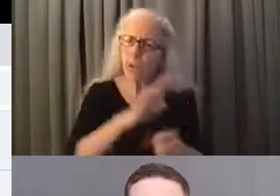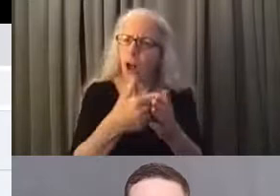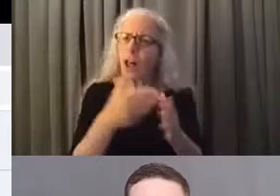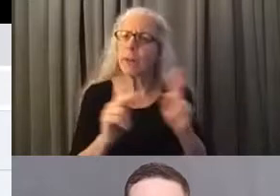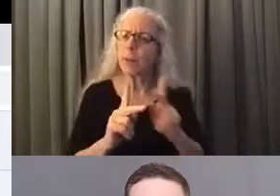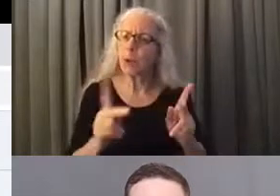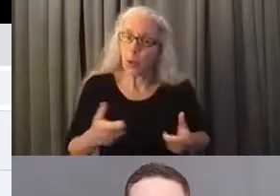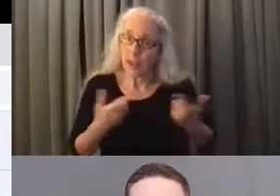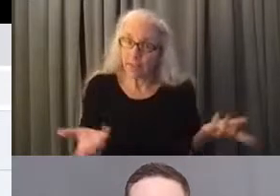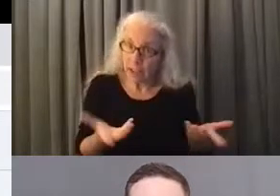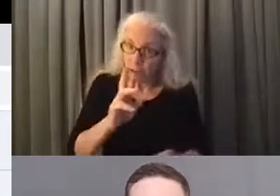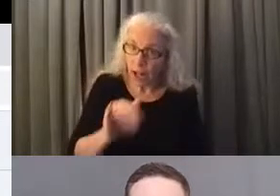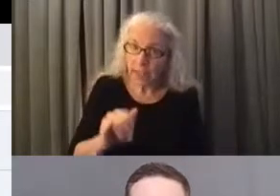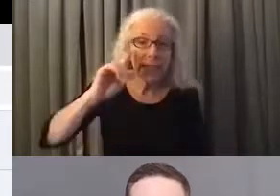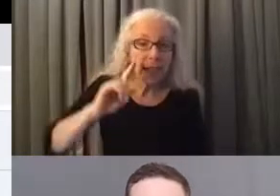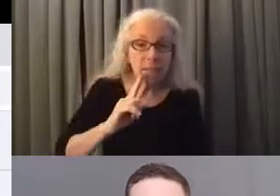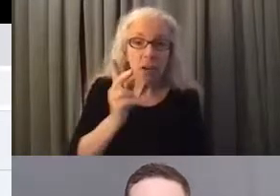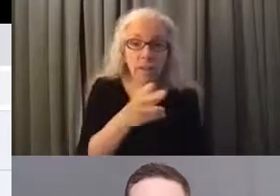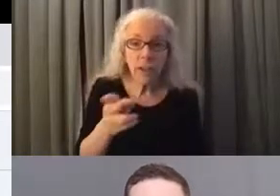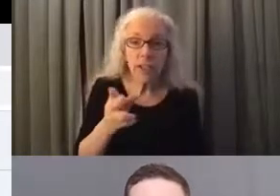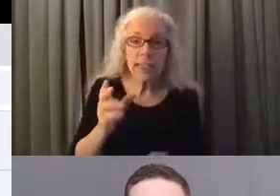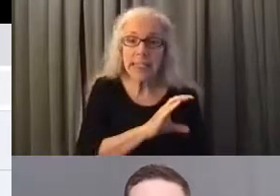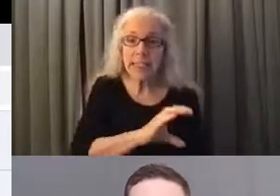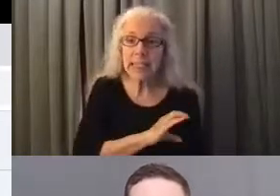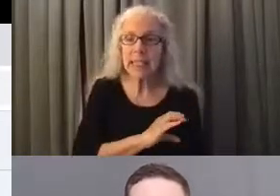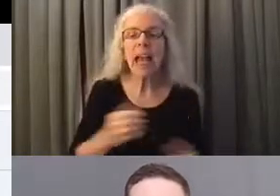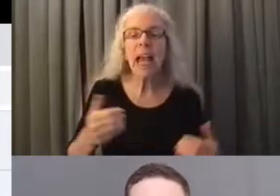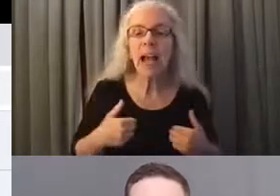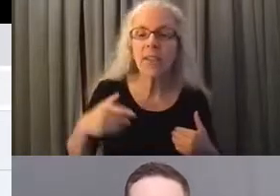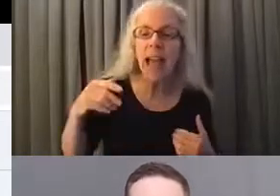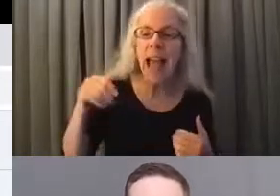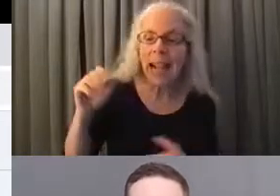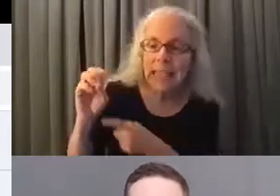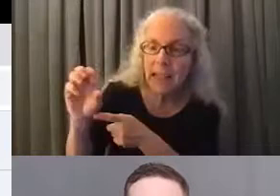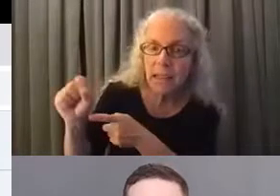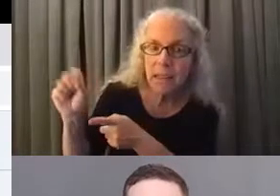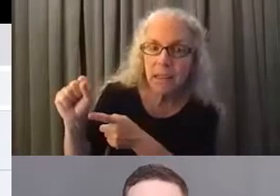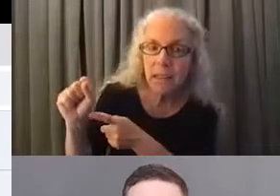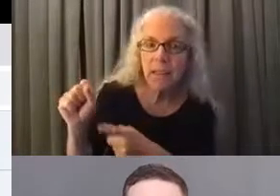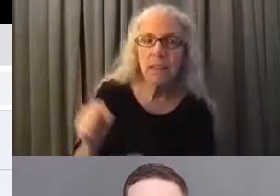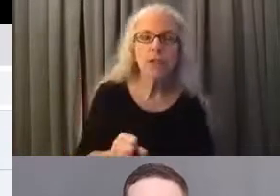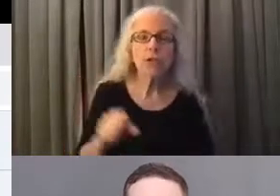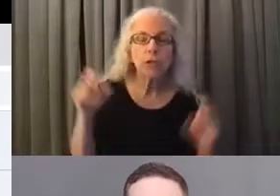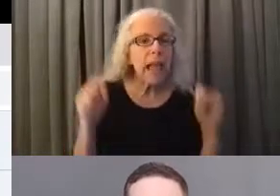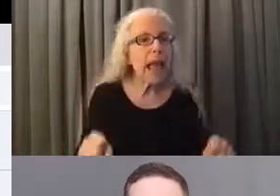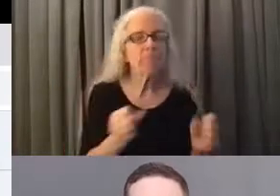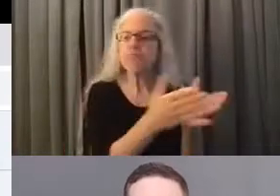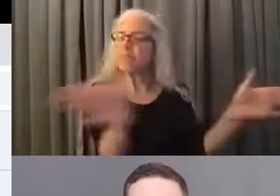hearing citizens have full access to public audio and visual information and communication through sign language